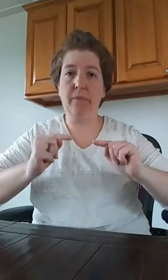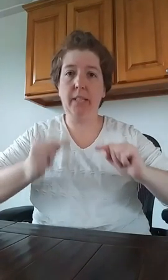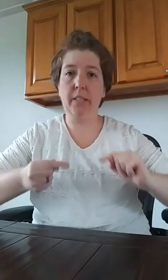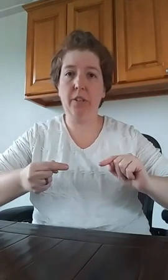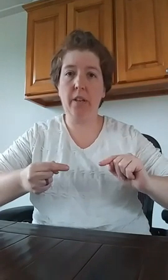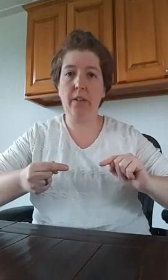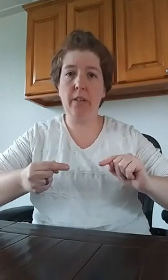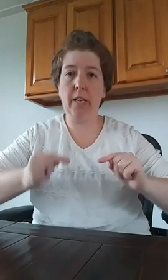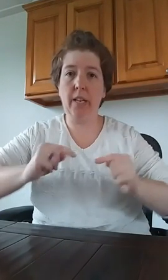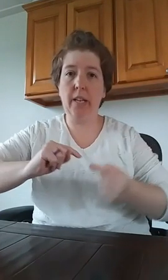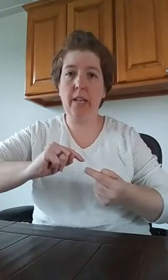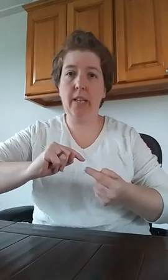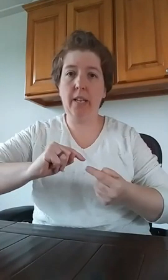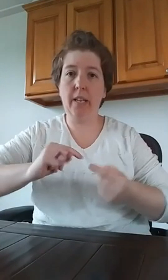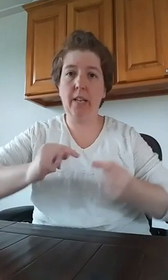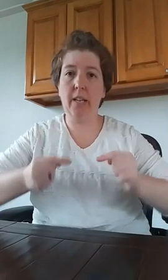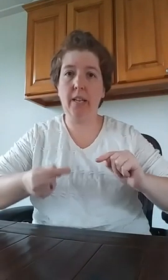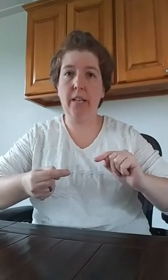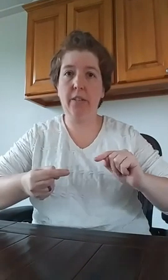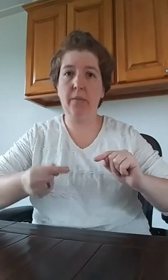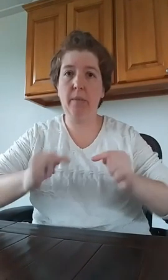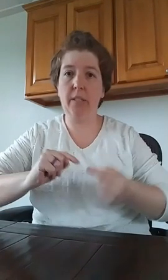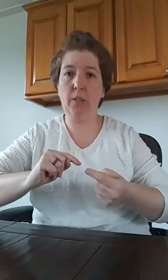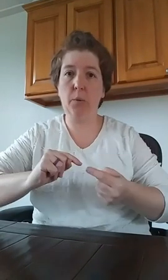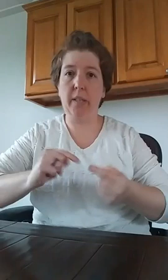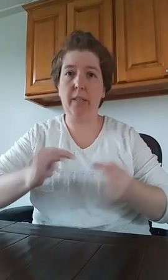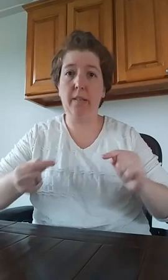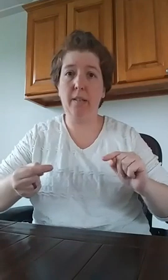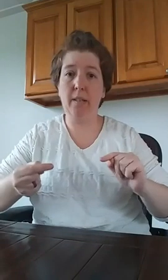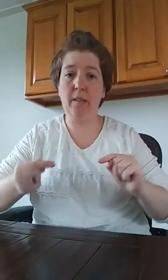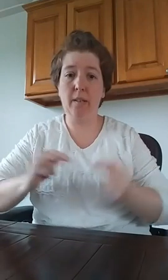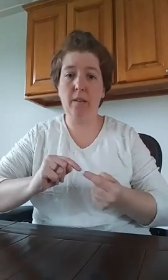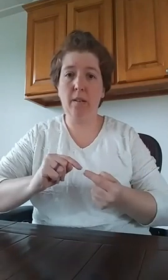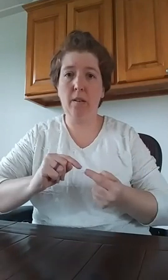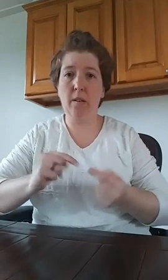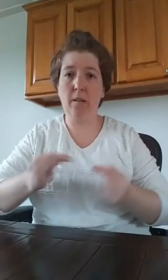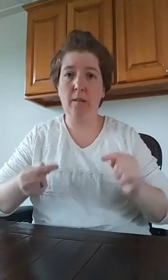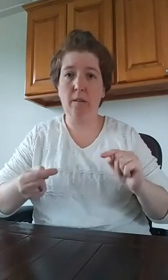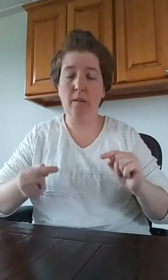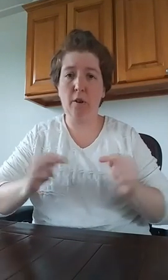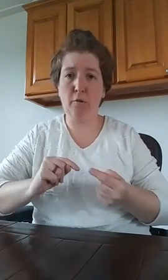face each other and your wrists twist hurt